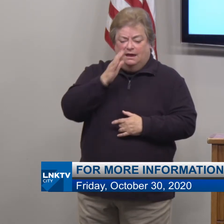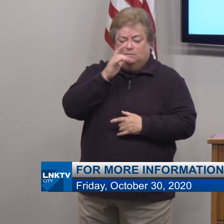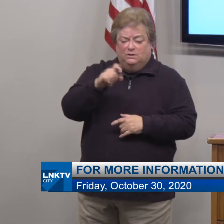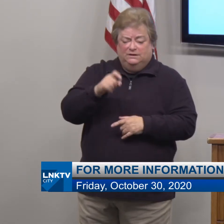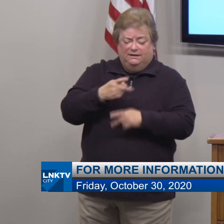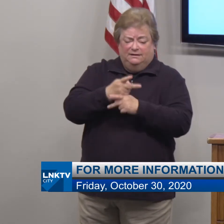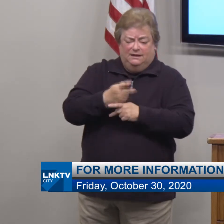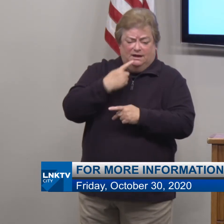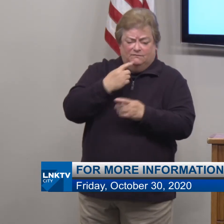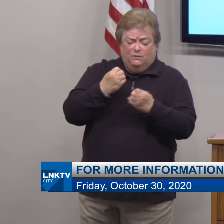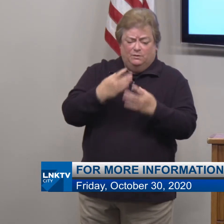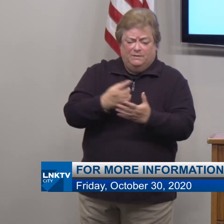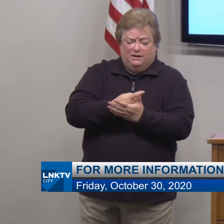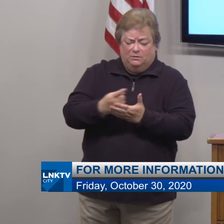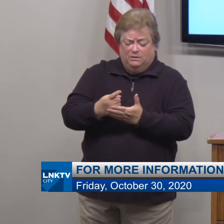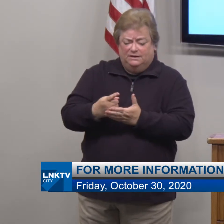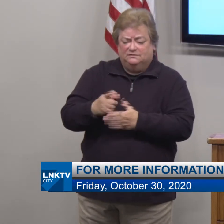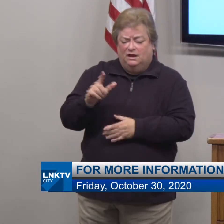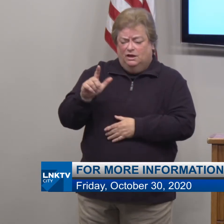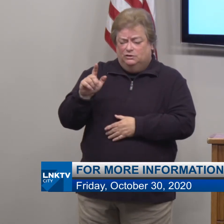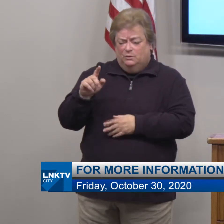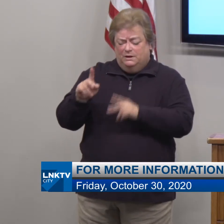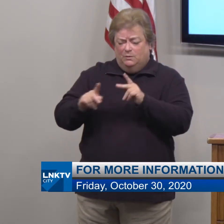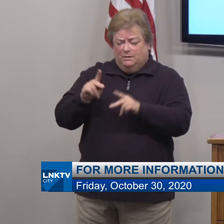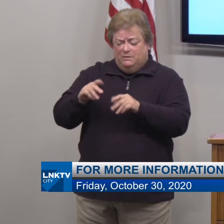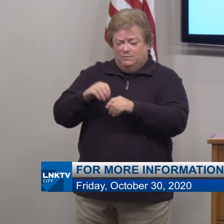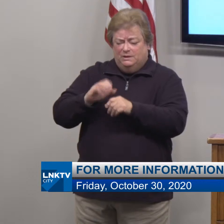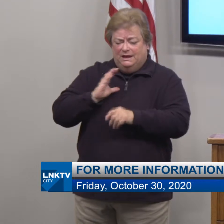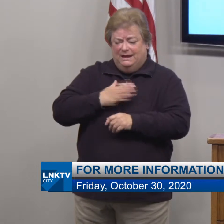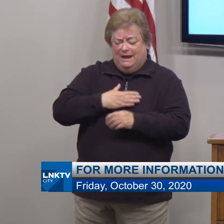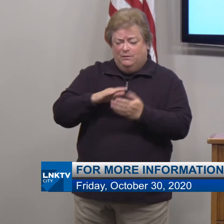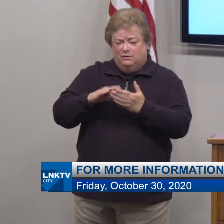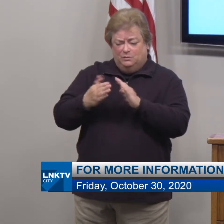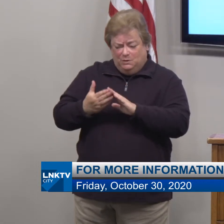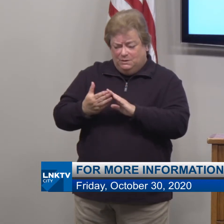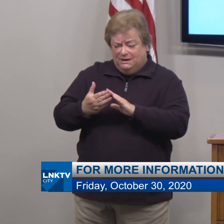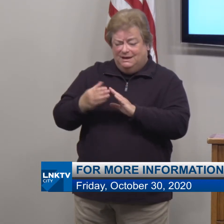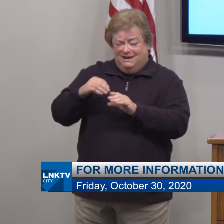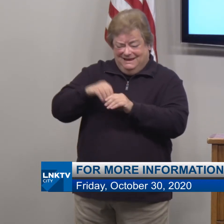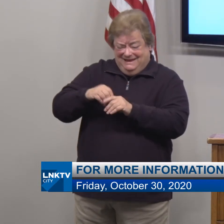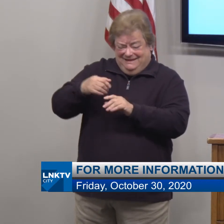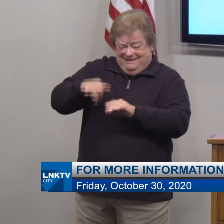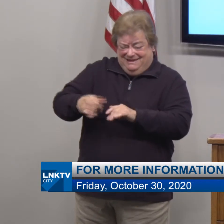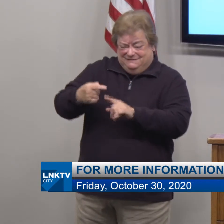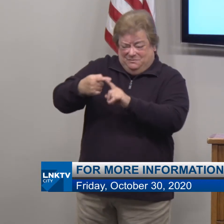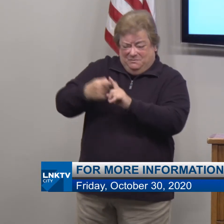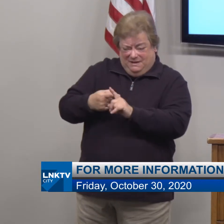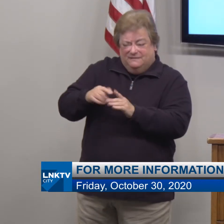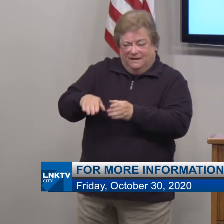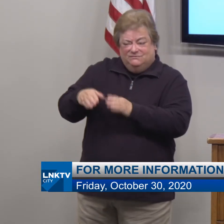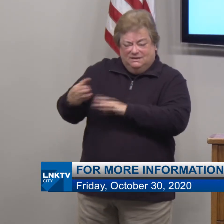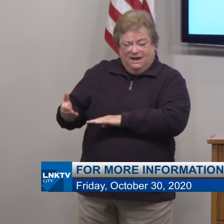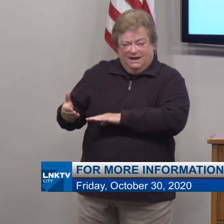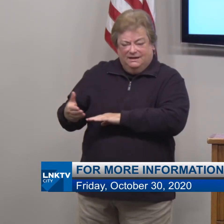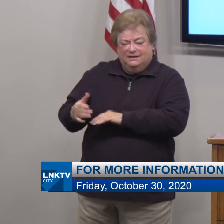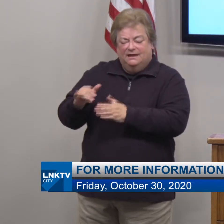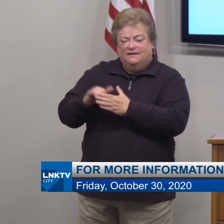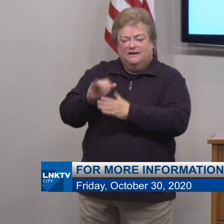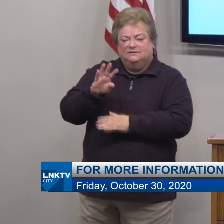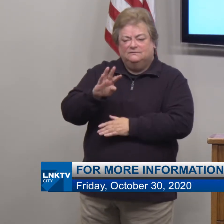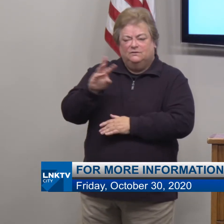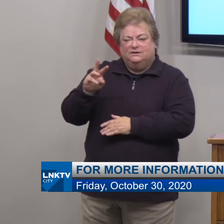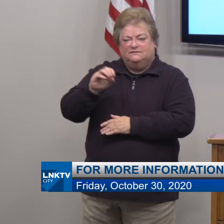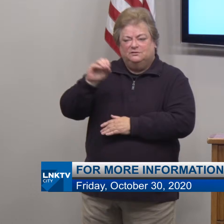weeks. This month alone, 21 people in our community have died from COVID-19, and that is